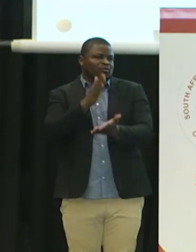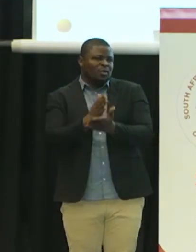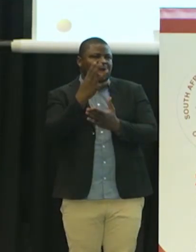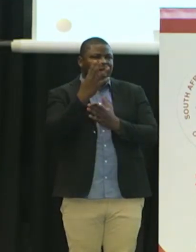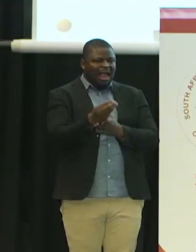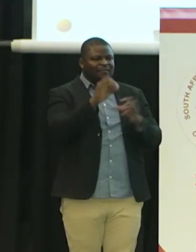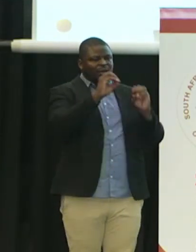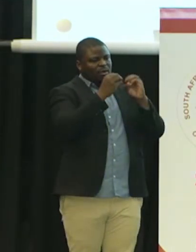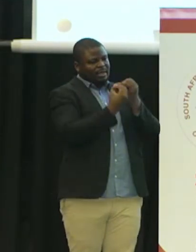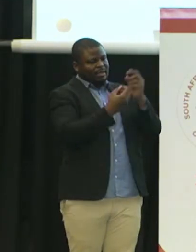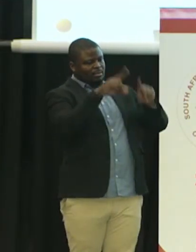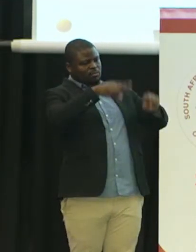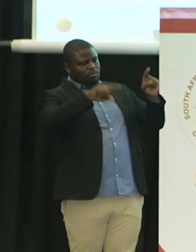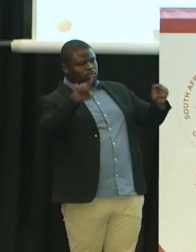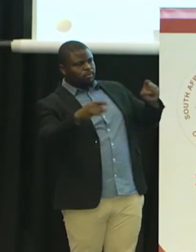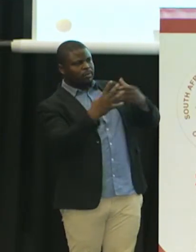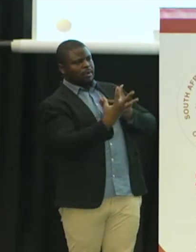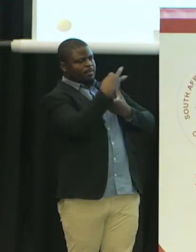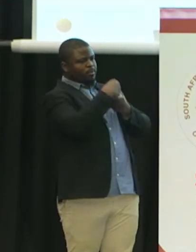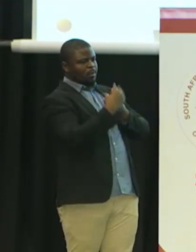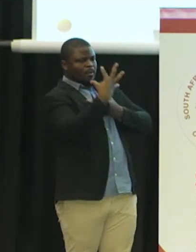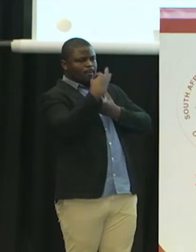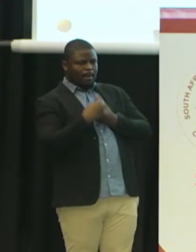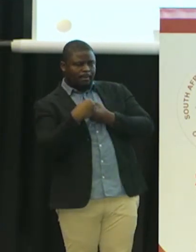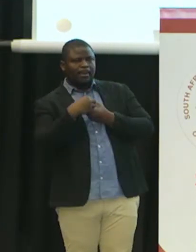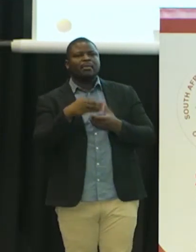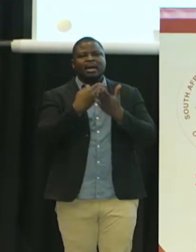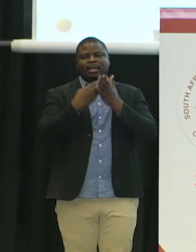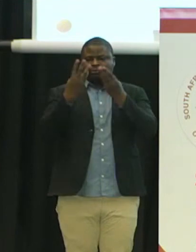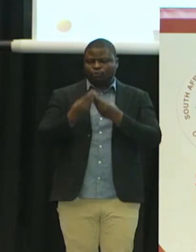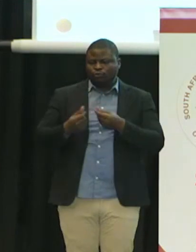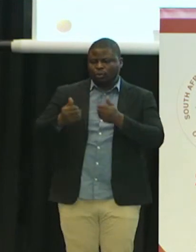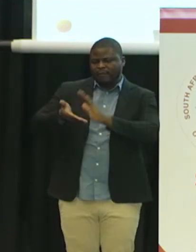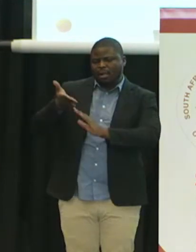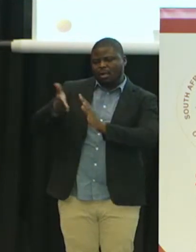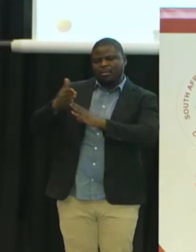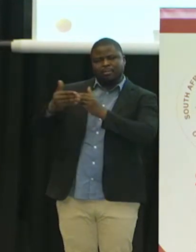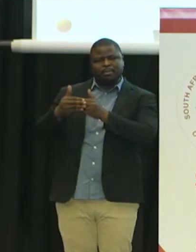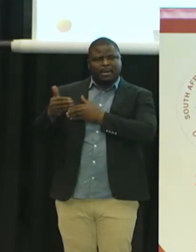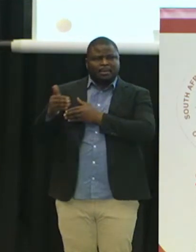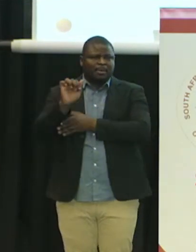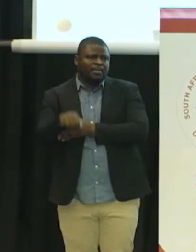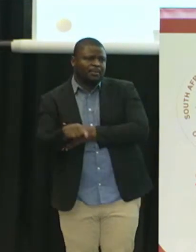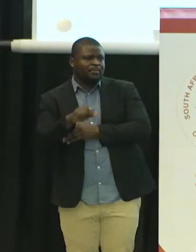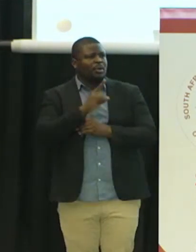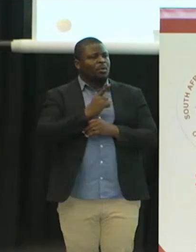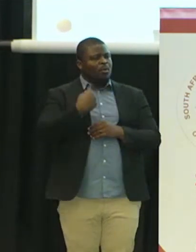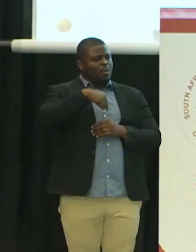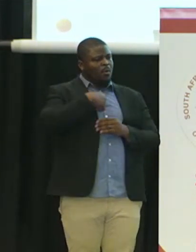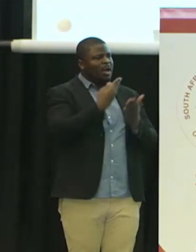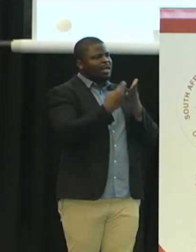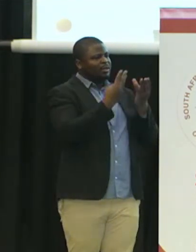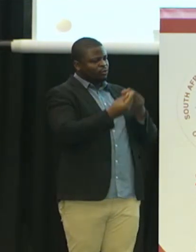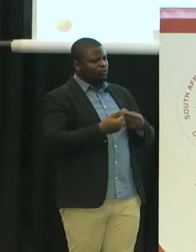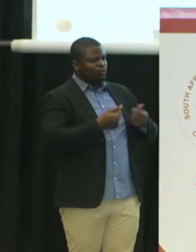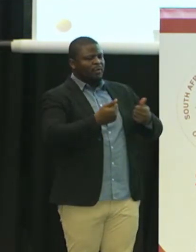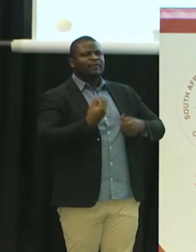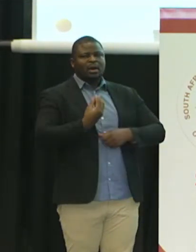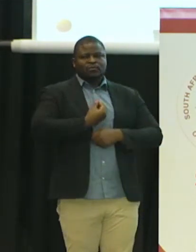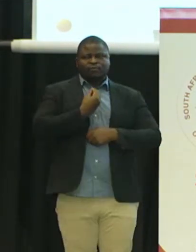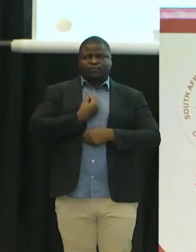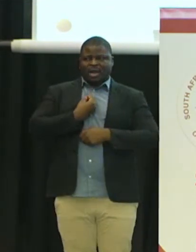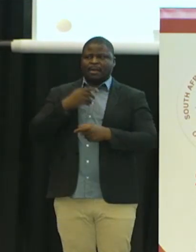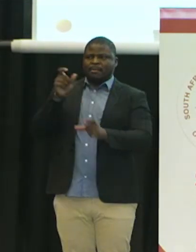multi-sectoral approach and multi-sectoral intervention for us to be in a position to manage the young key population. We